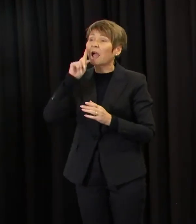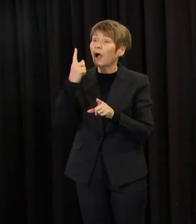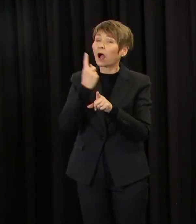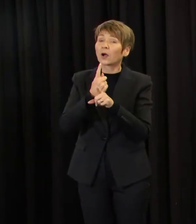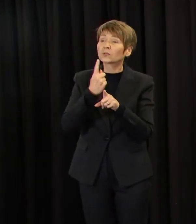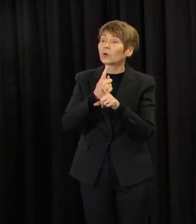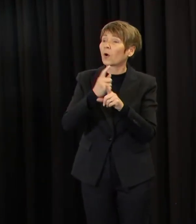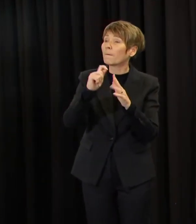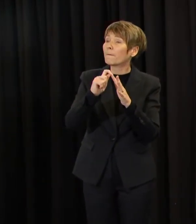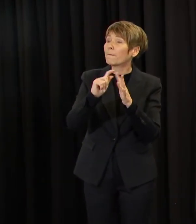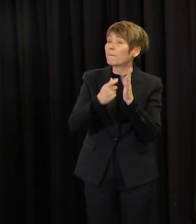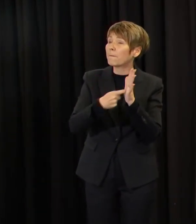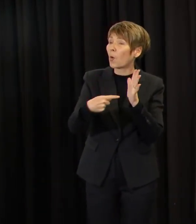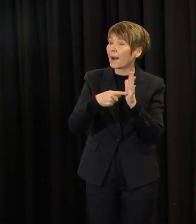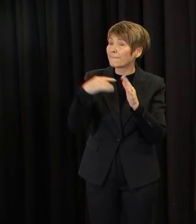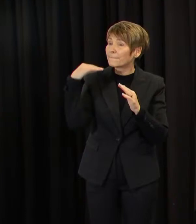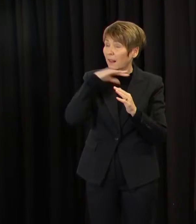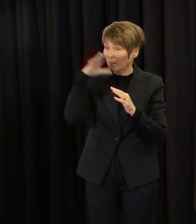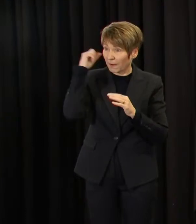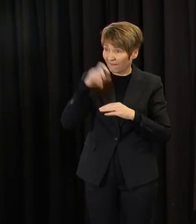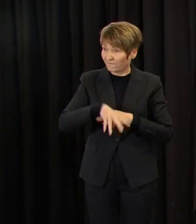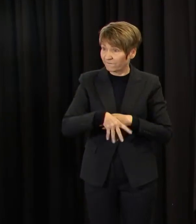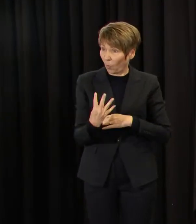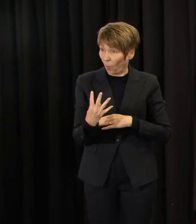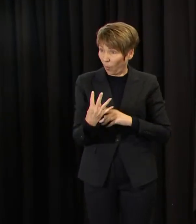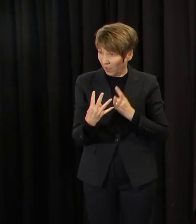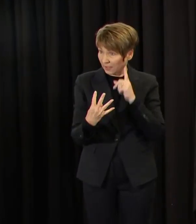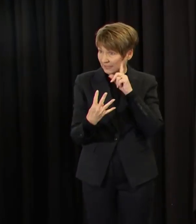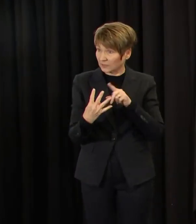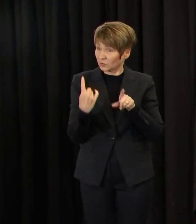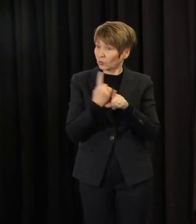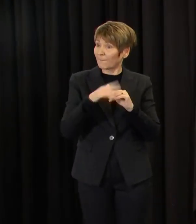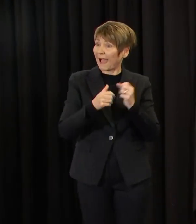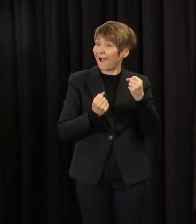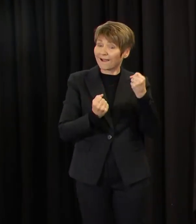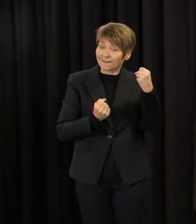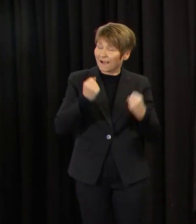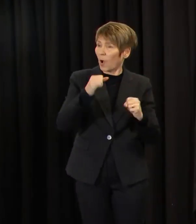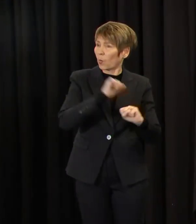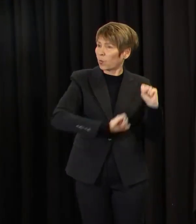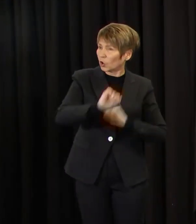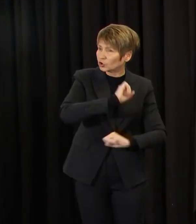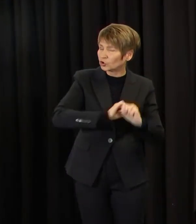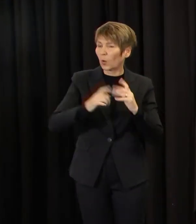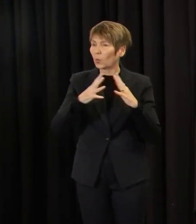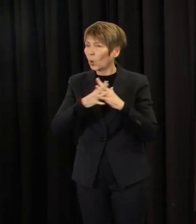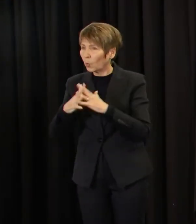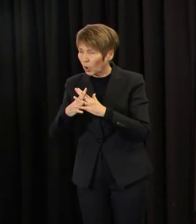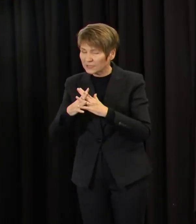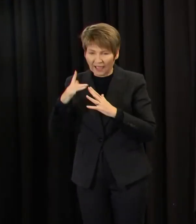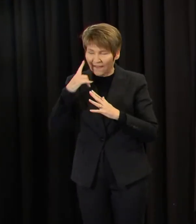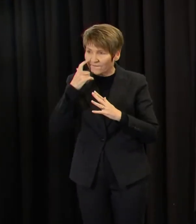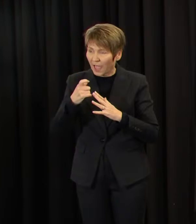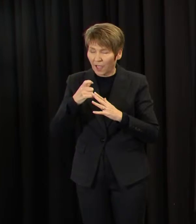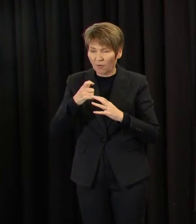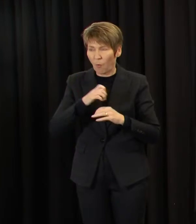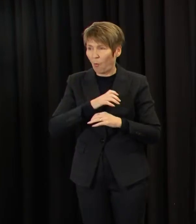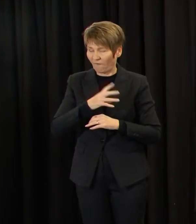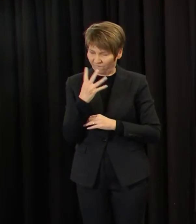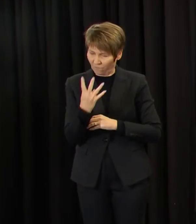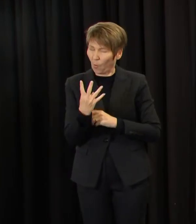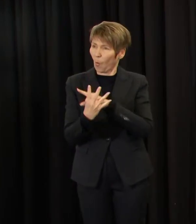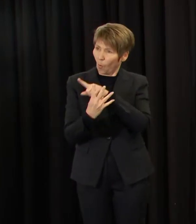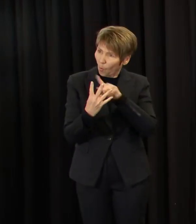an exposure site. I'm pleased to confirm that the 4 positive cases we have there now are all staff. They're all connected to the exposure site at the